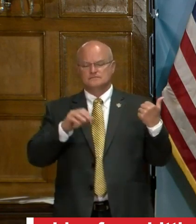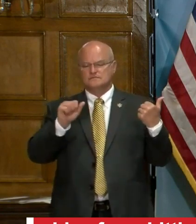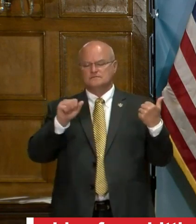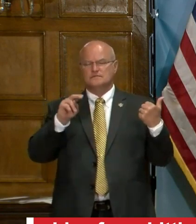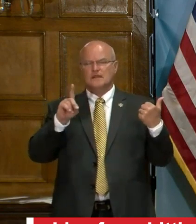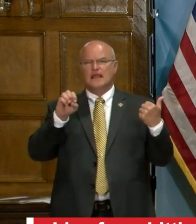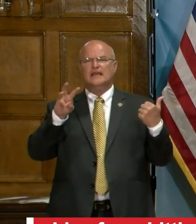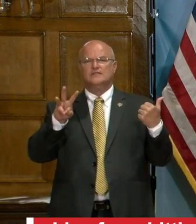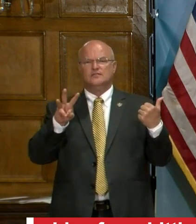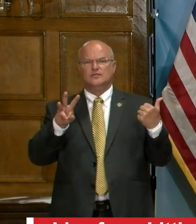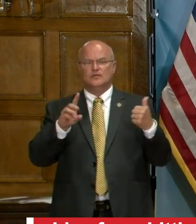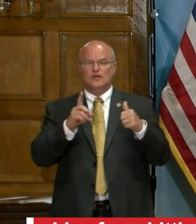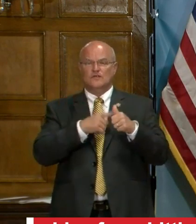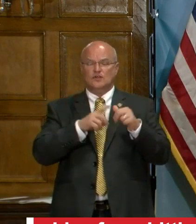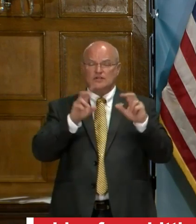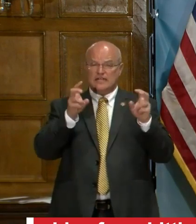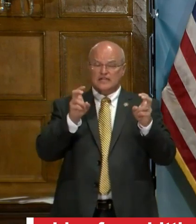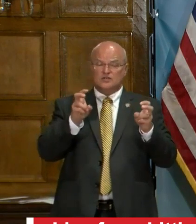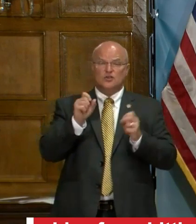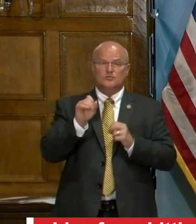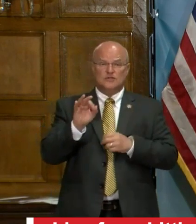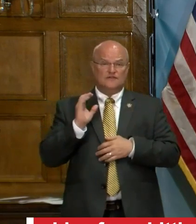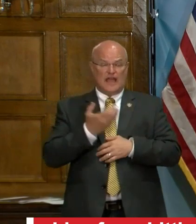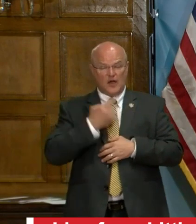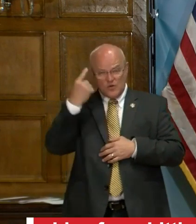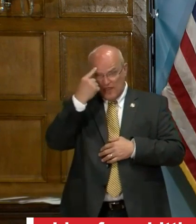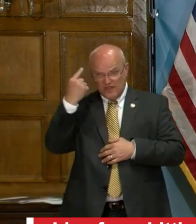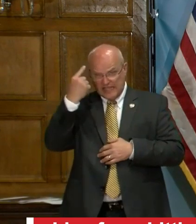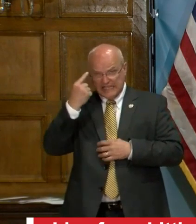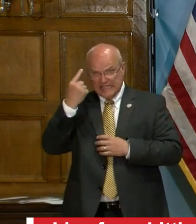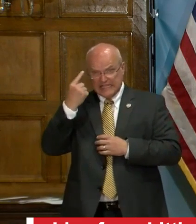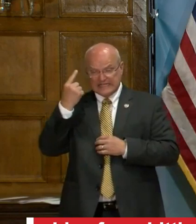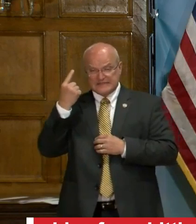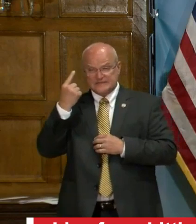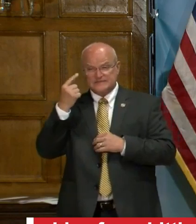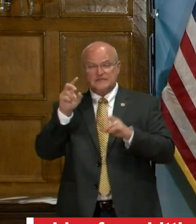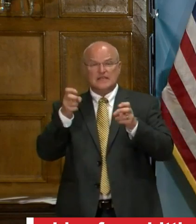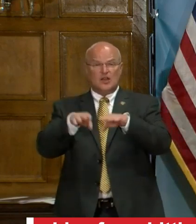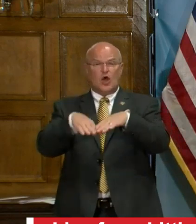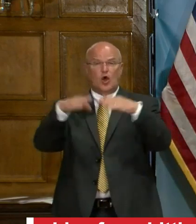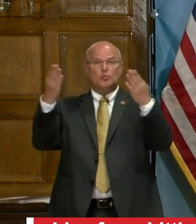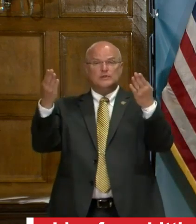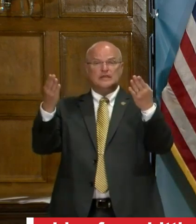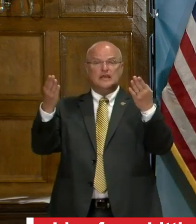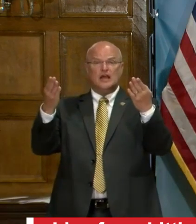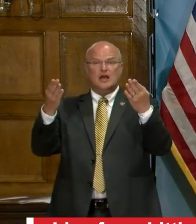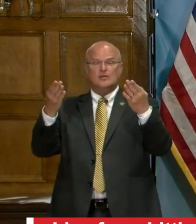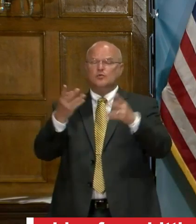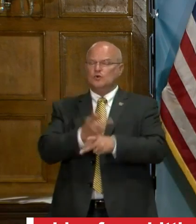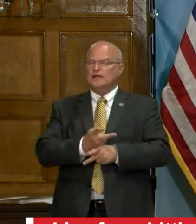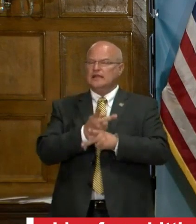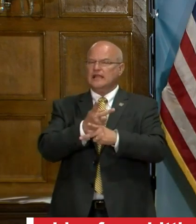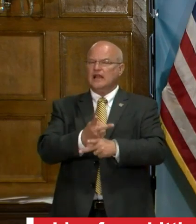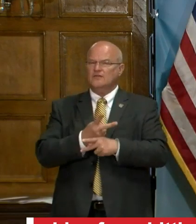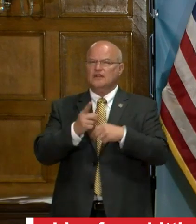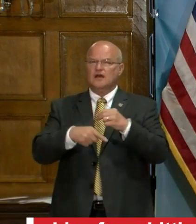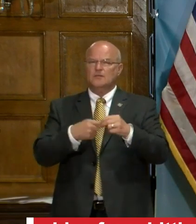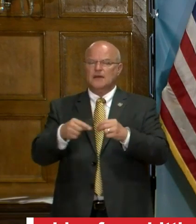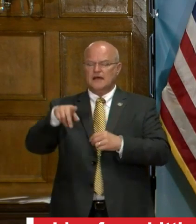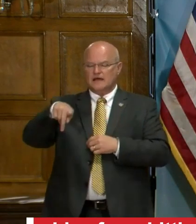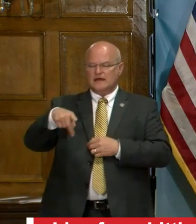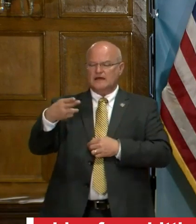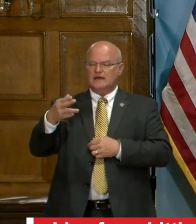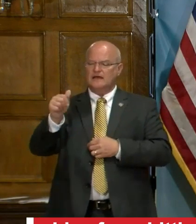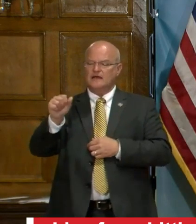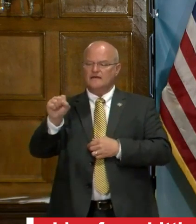Andrew, first in terms of our thinking in opening up, we're very careful about phasing